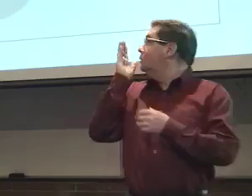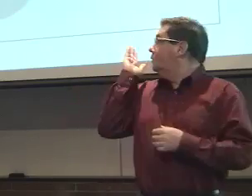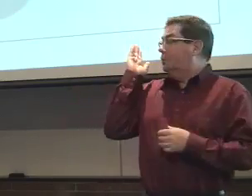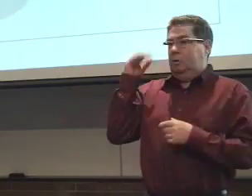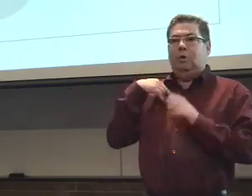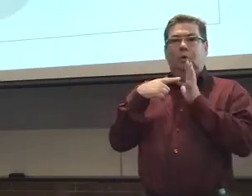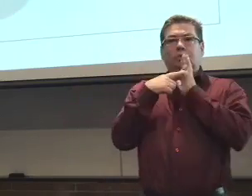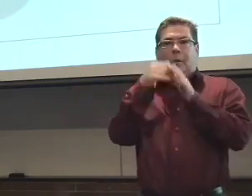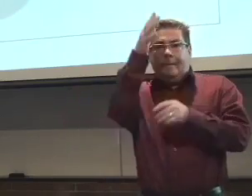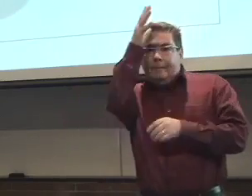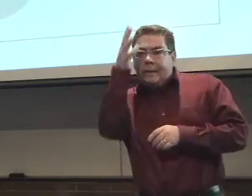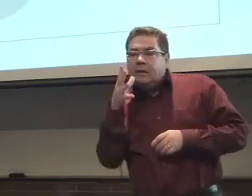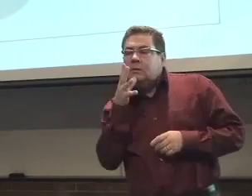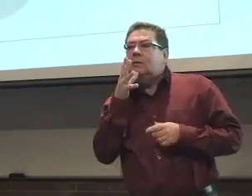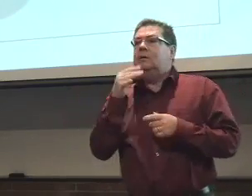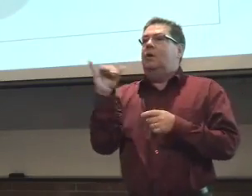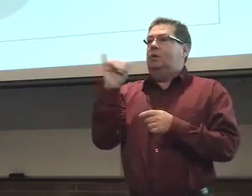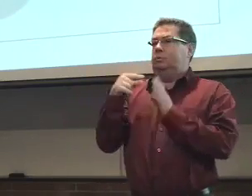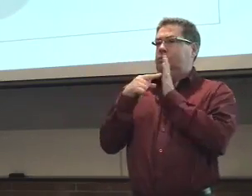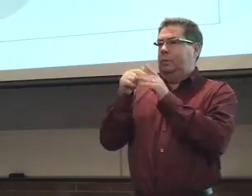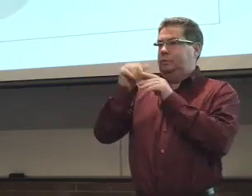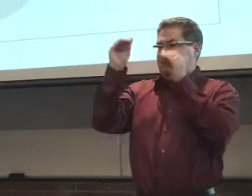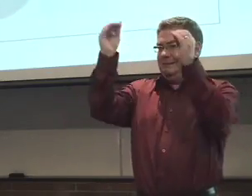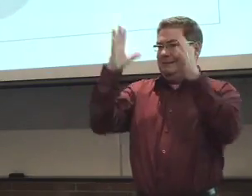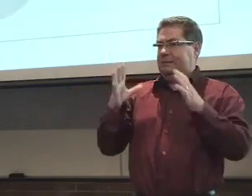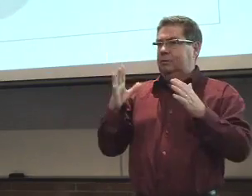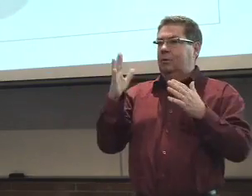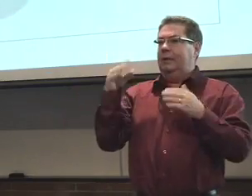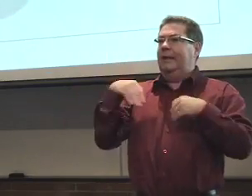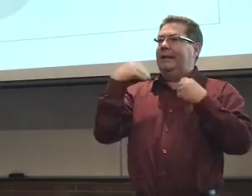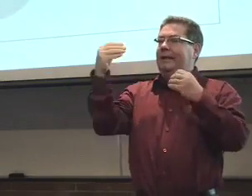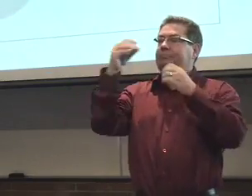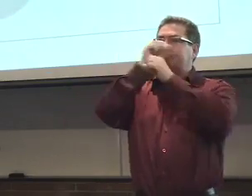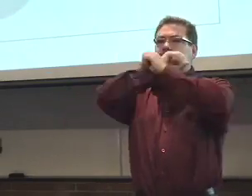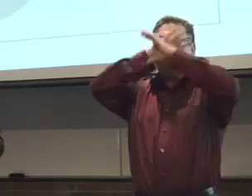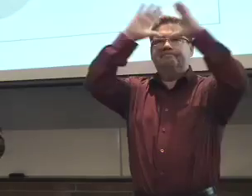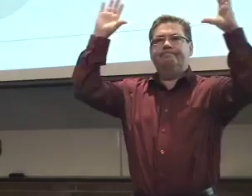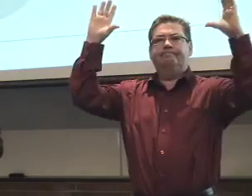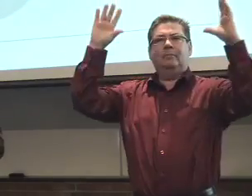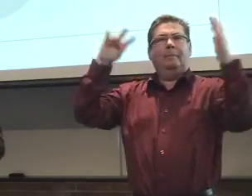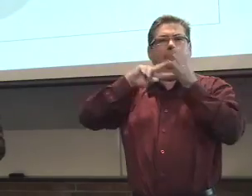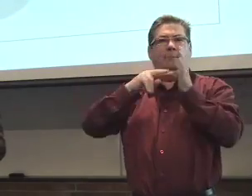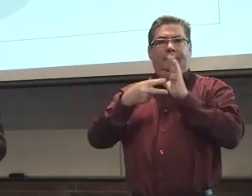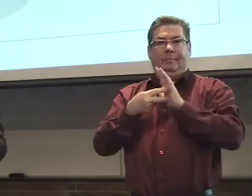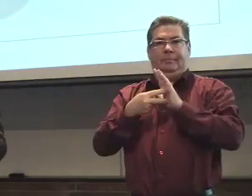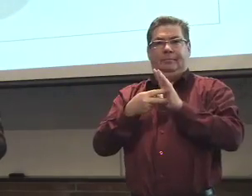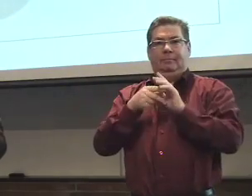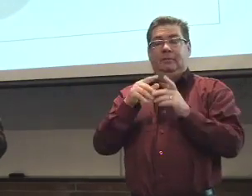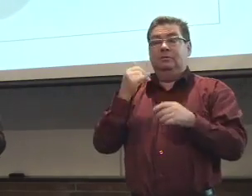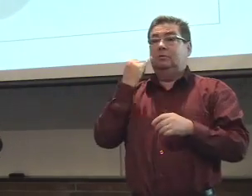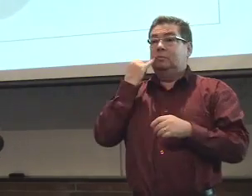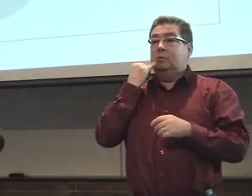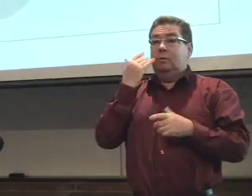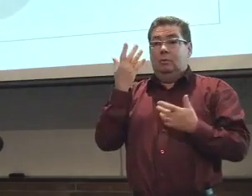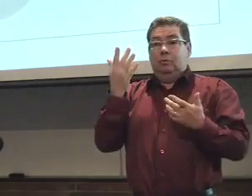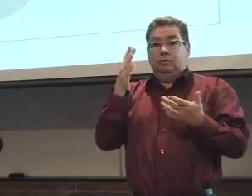And to teachers too, just to give a visual on, here's what we're up against if we're looking at just the